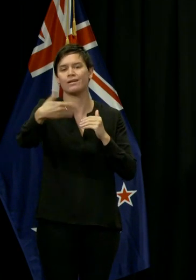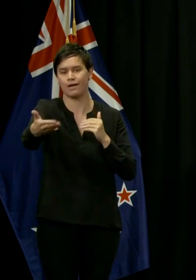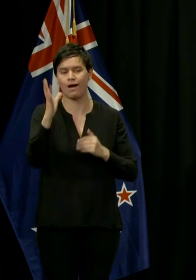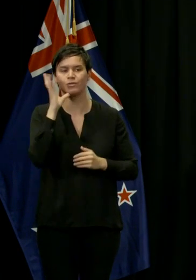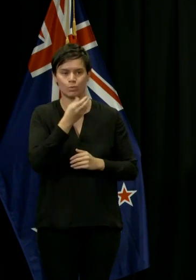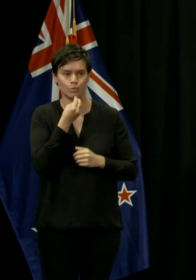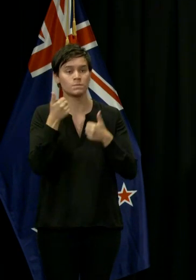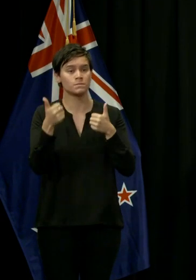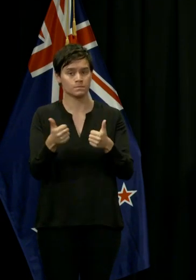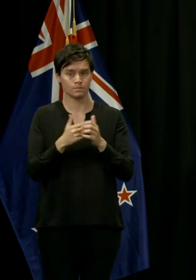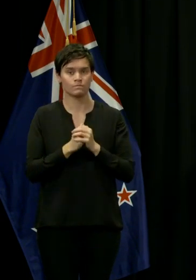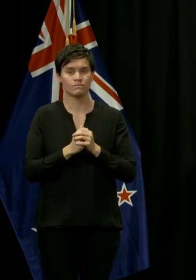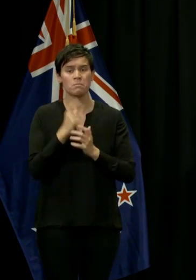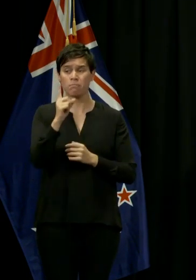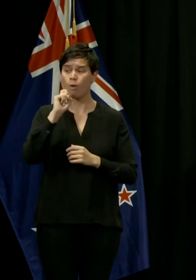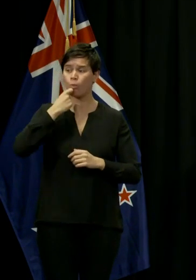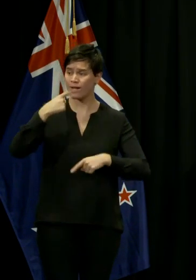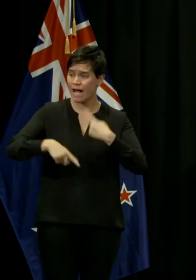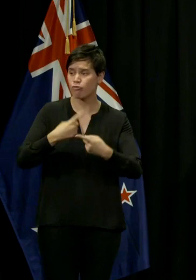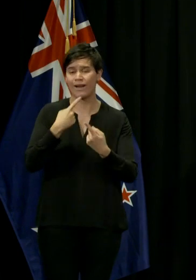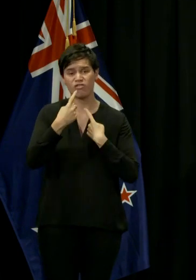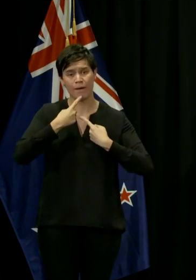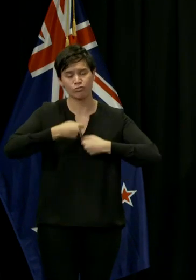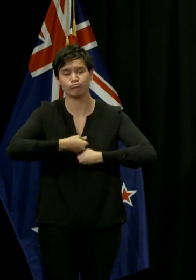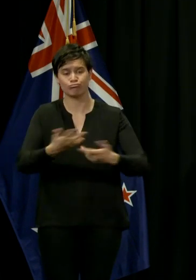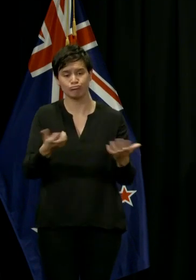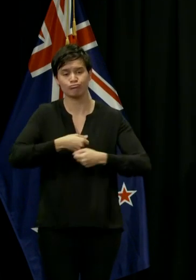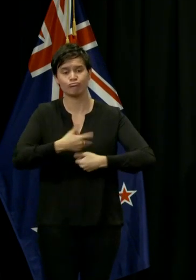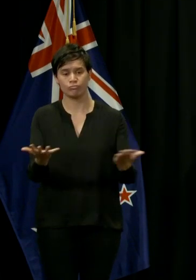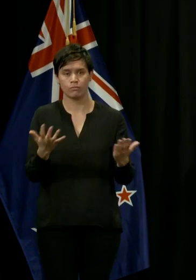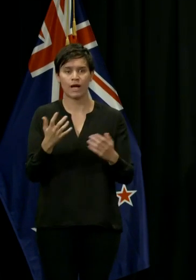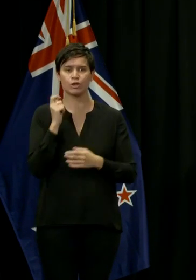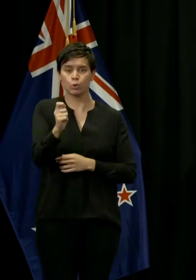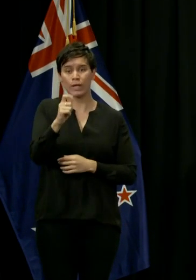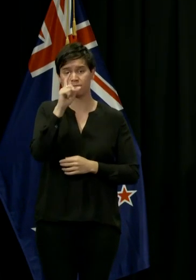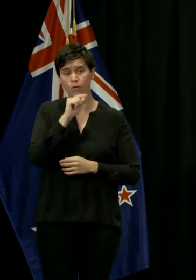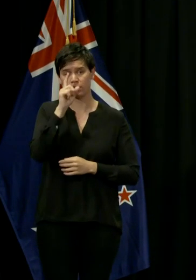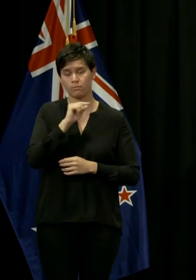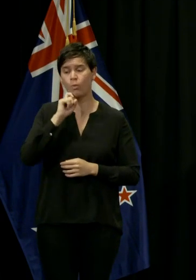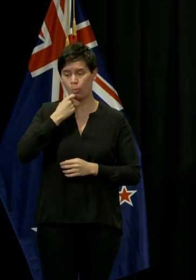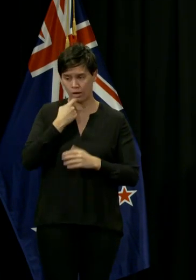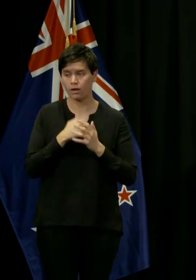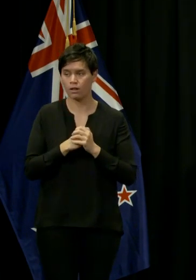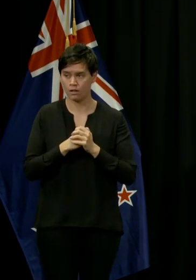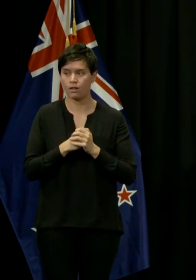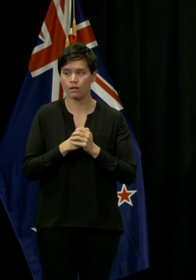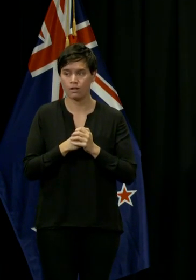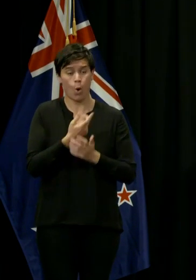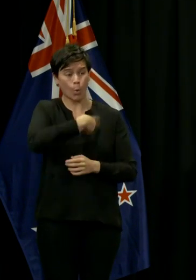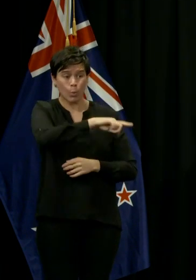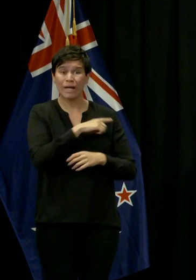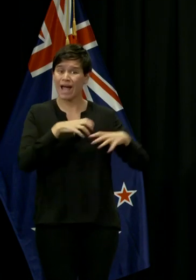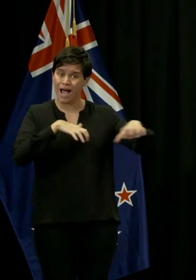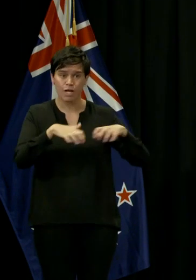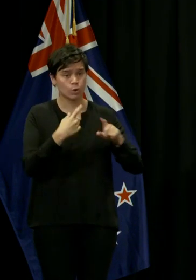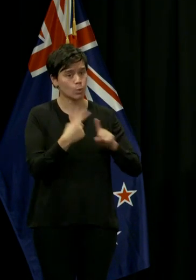this afternoon. We will continue to provide that information as swiftly as we can, but you'll also see we are moving swiftly,